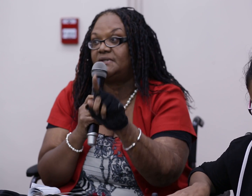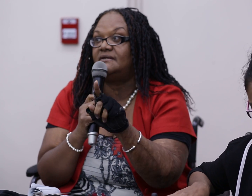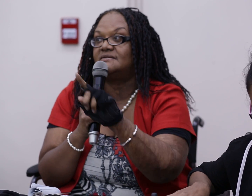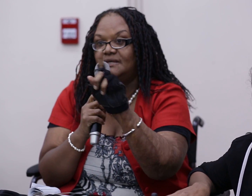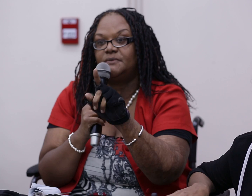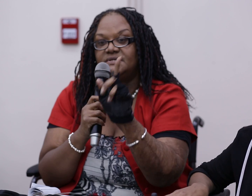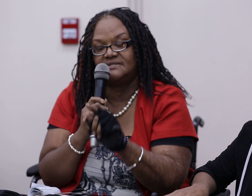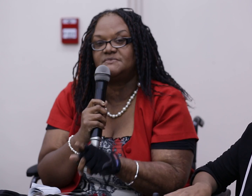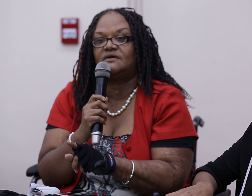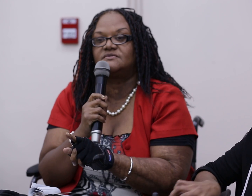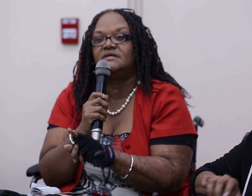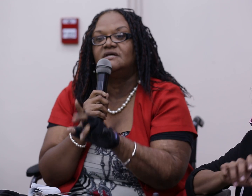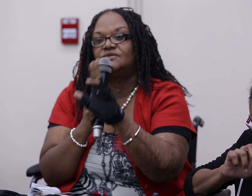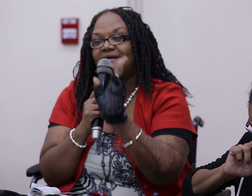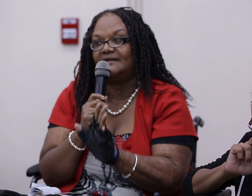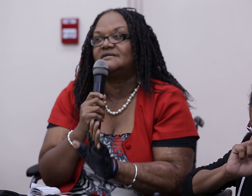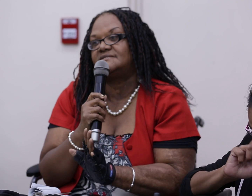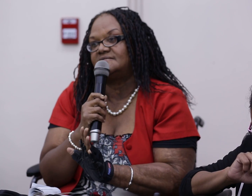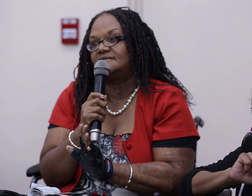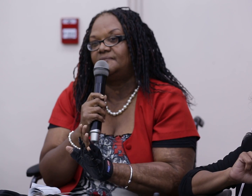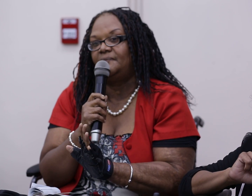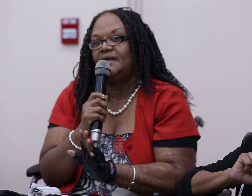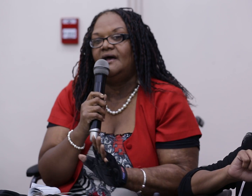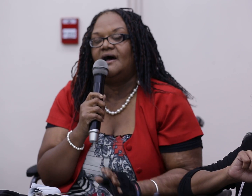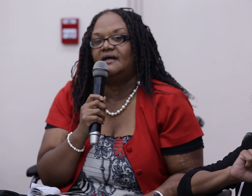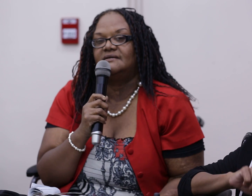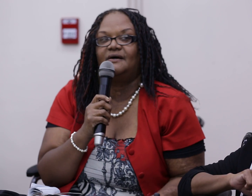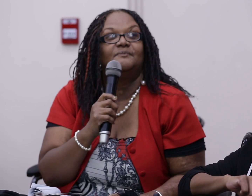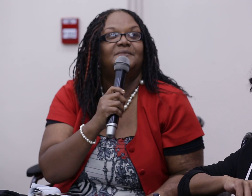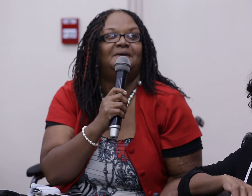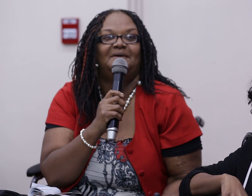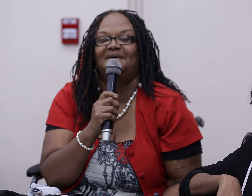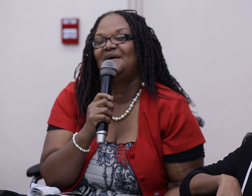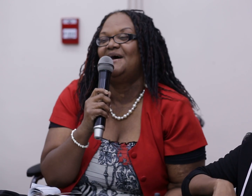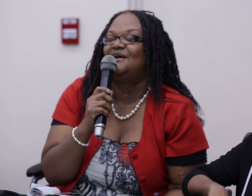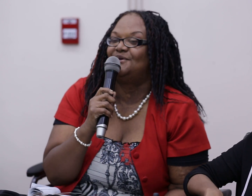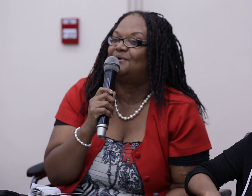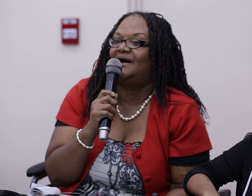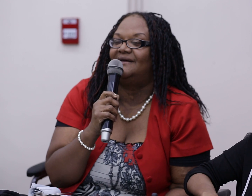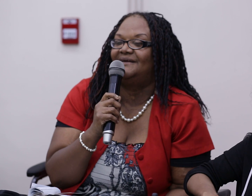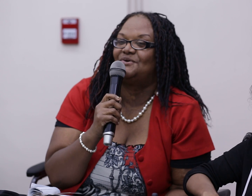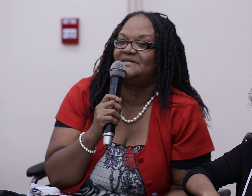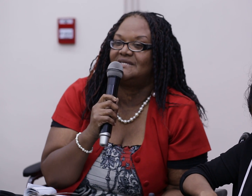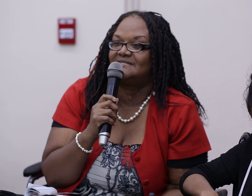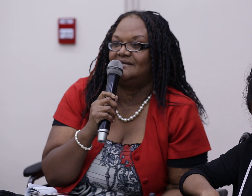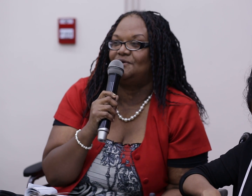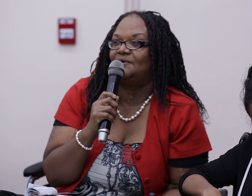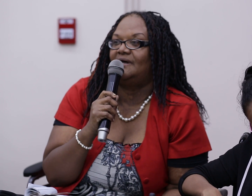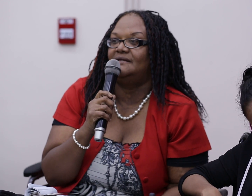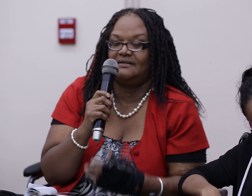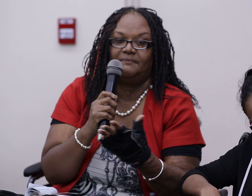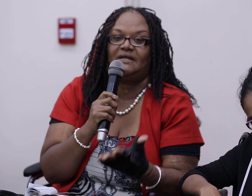more disabled than the disabled person themselves, so they cannot access it. And no,